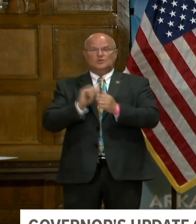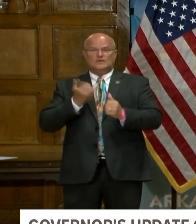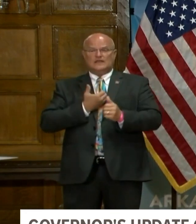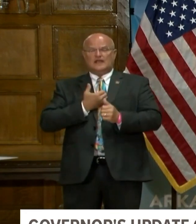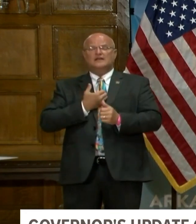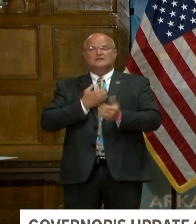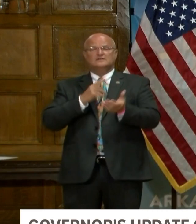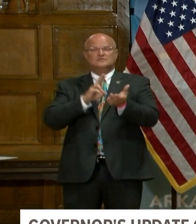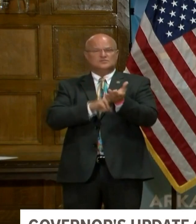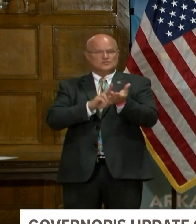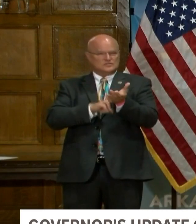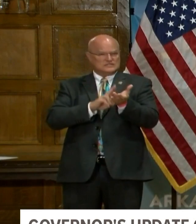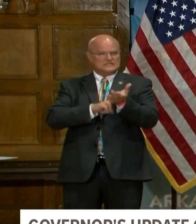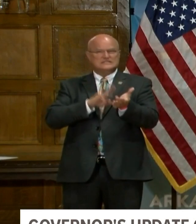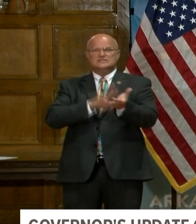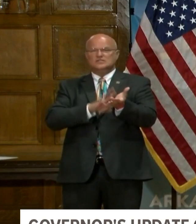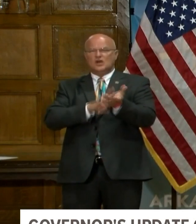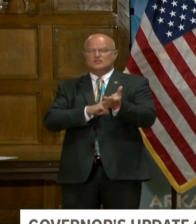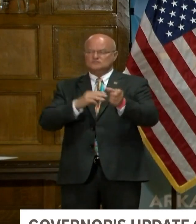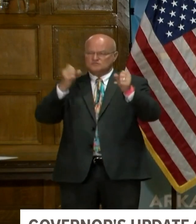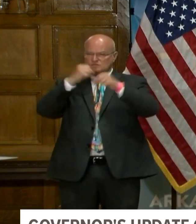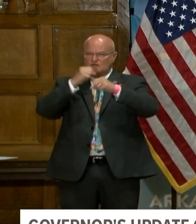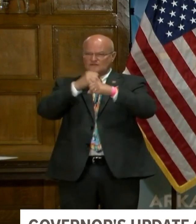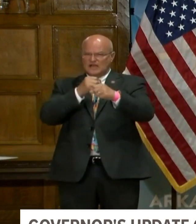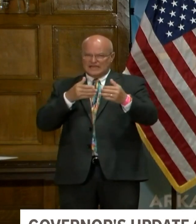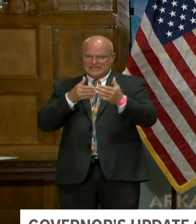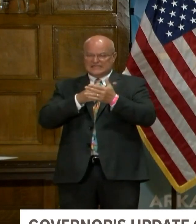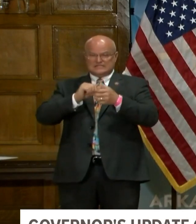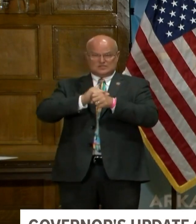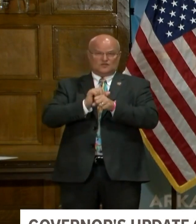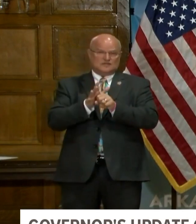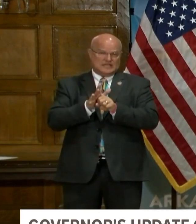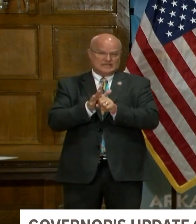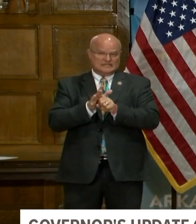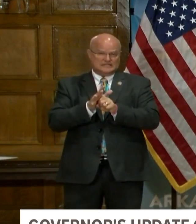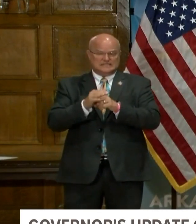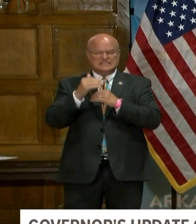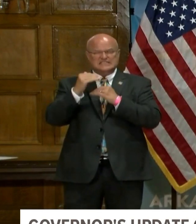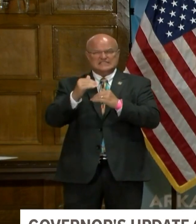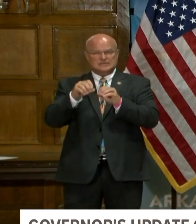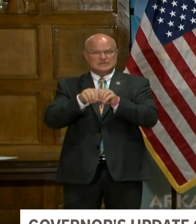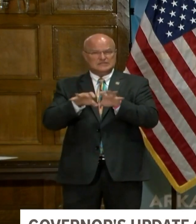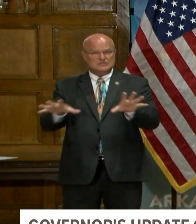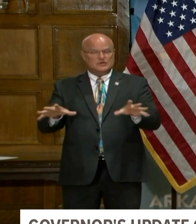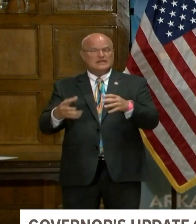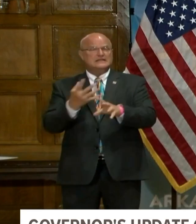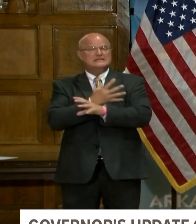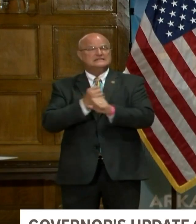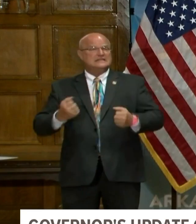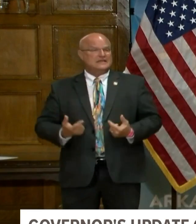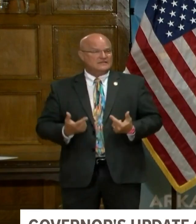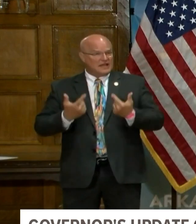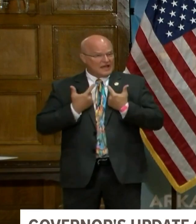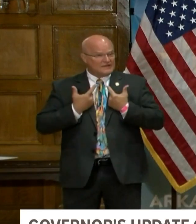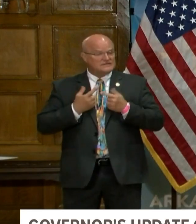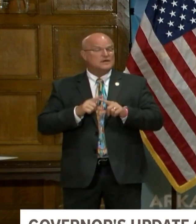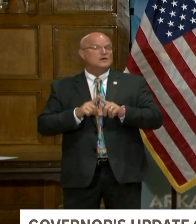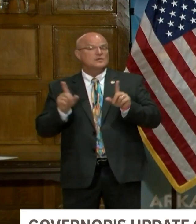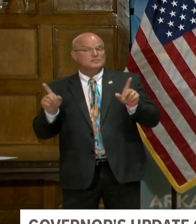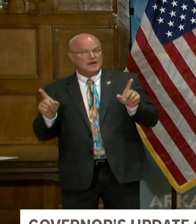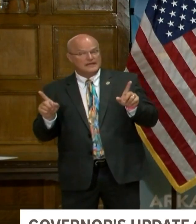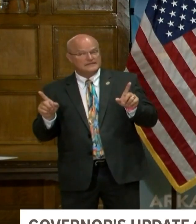care providers to fight COVID-19, to limit the spread, to save lives.